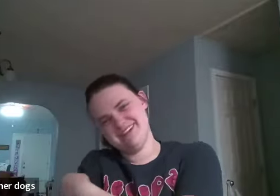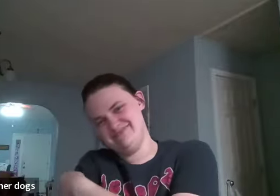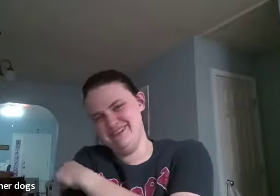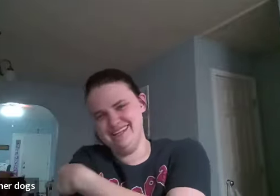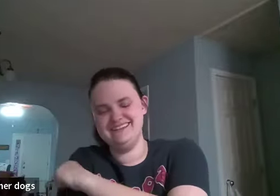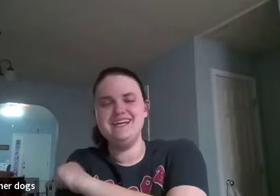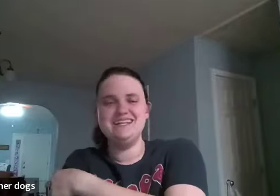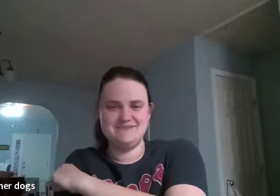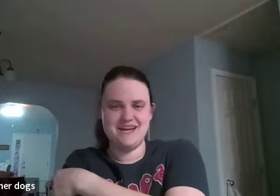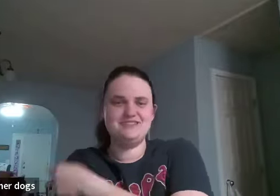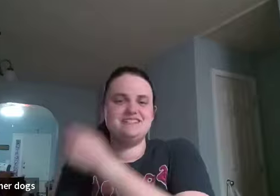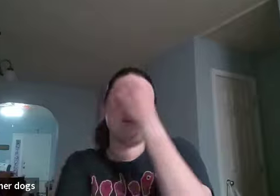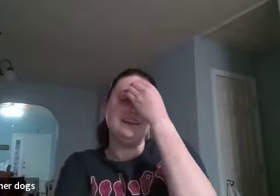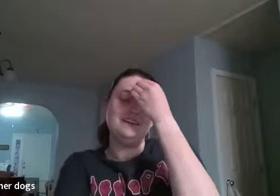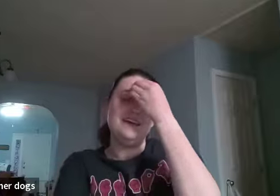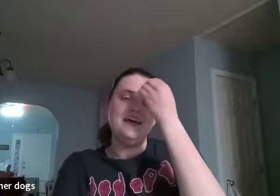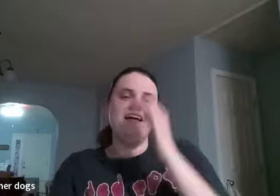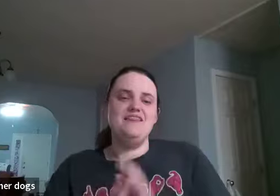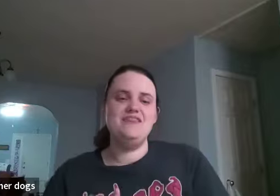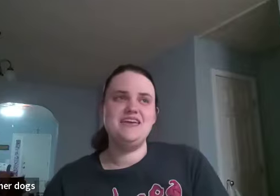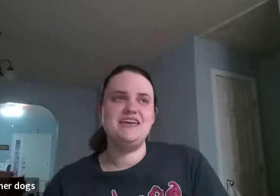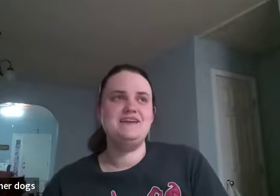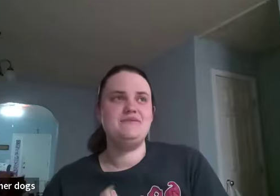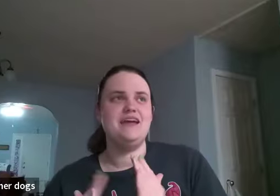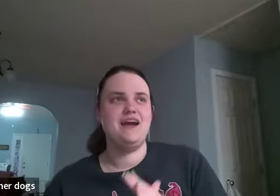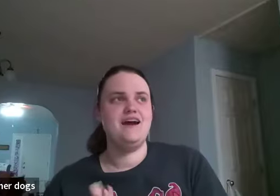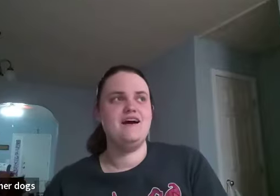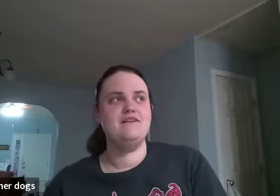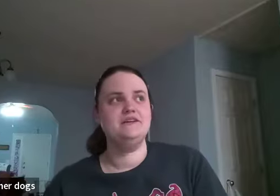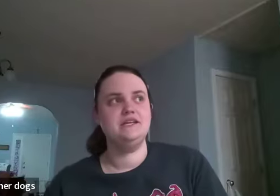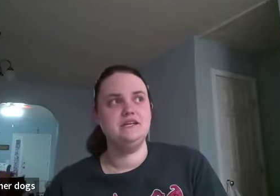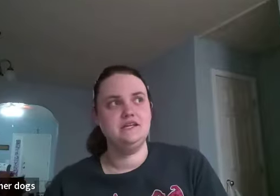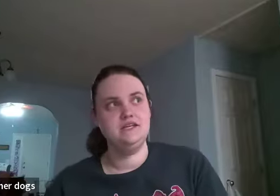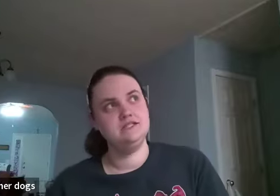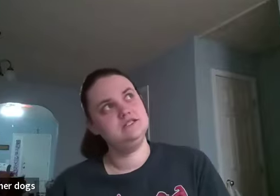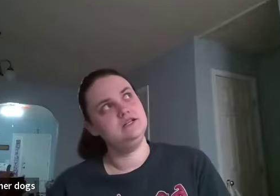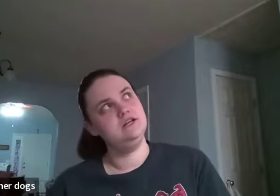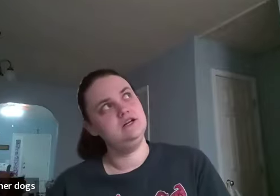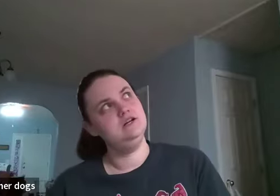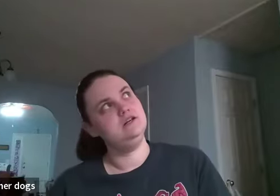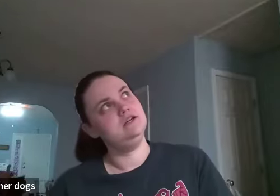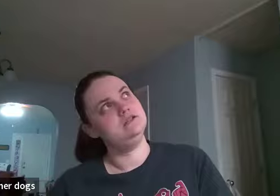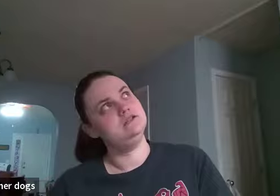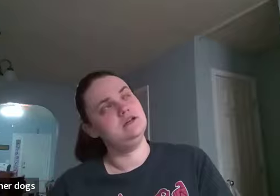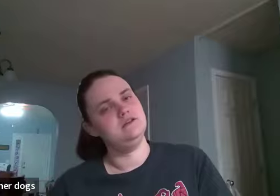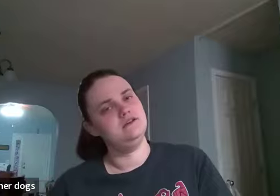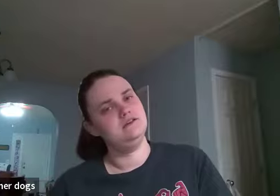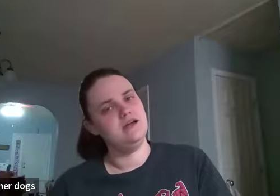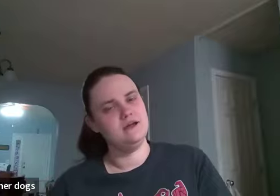fun. St. Patrick's Day. Then we have Easter. Yes, I had to think.